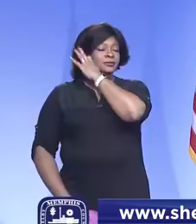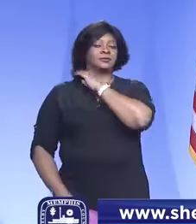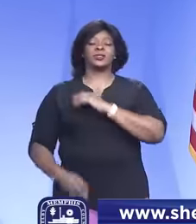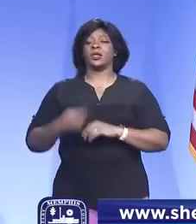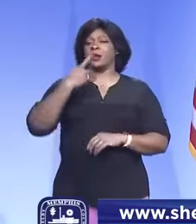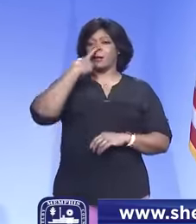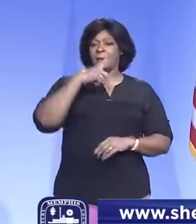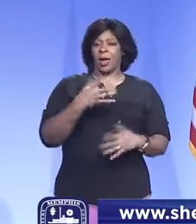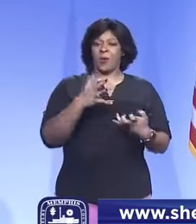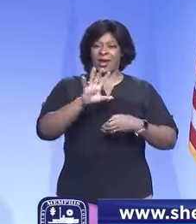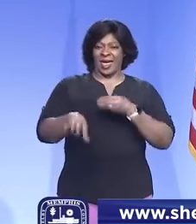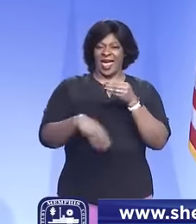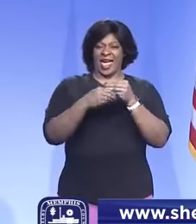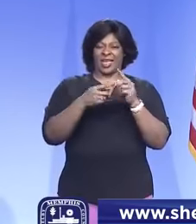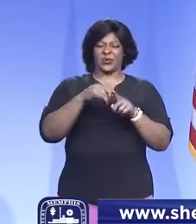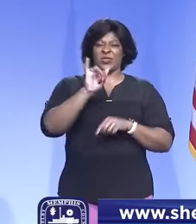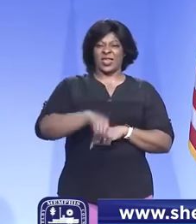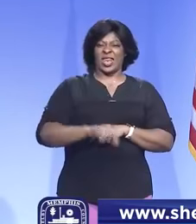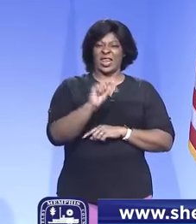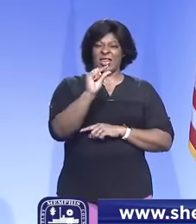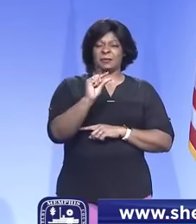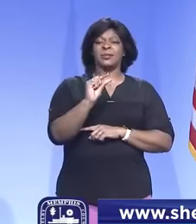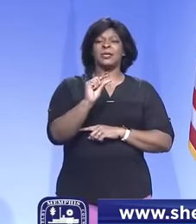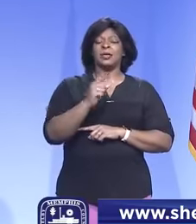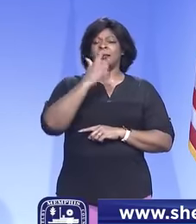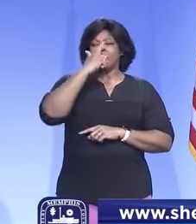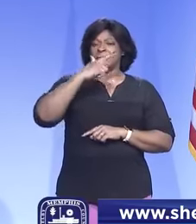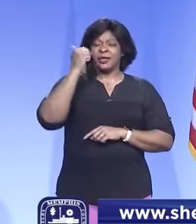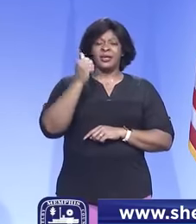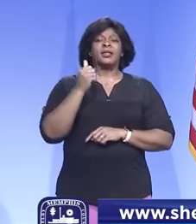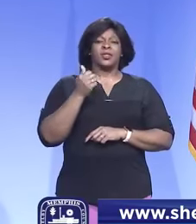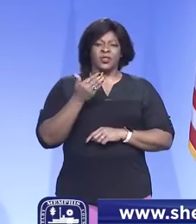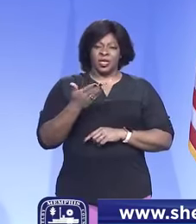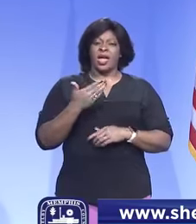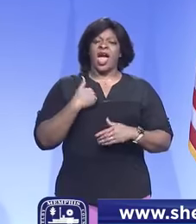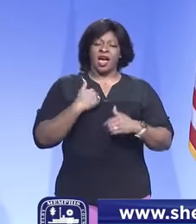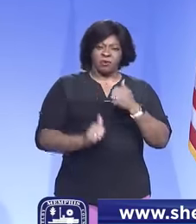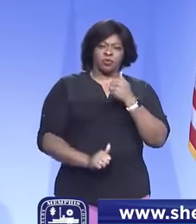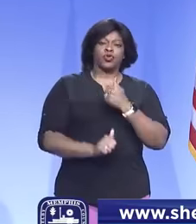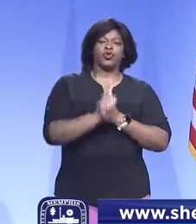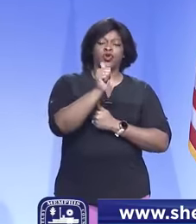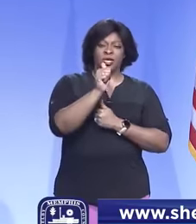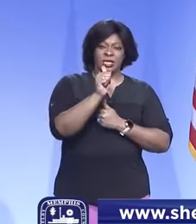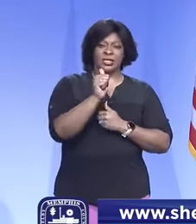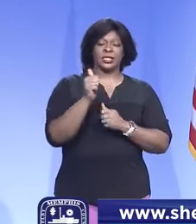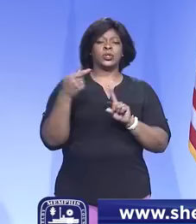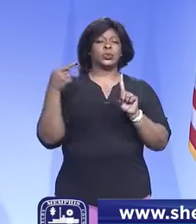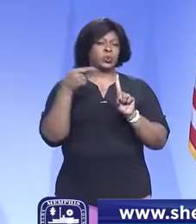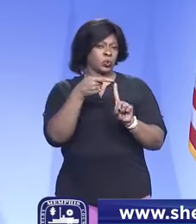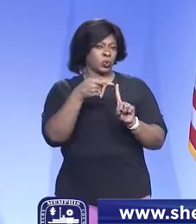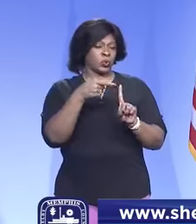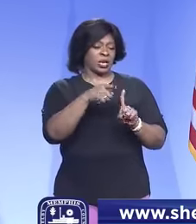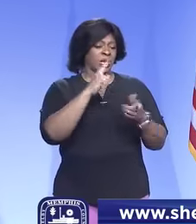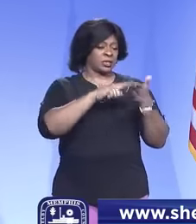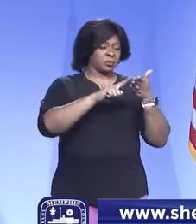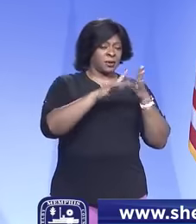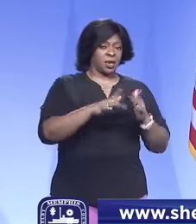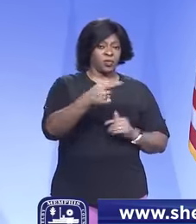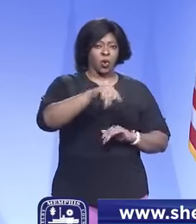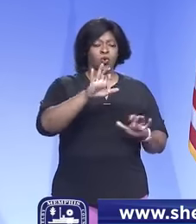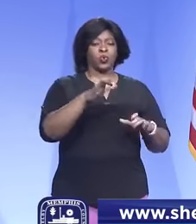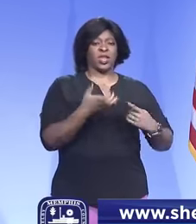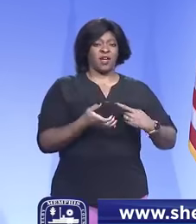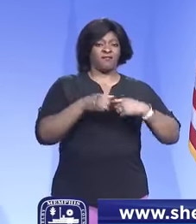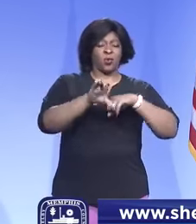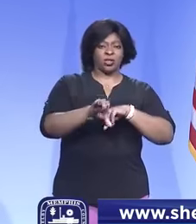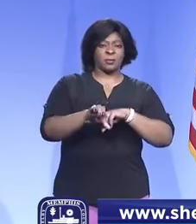I just wanted to add to that a little bit because there have been threats towards the inspectors and those who do